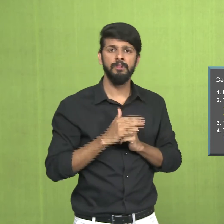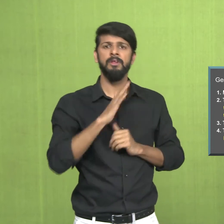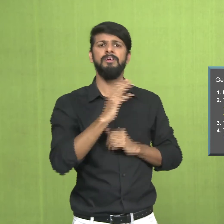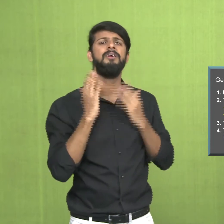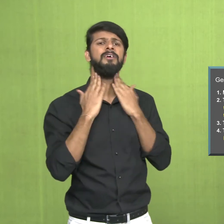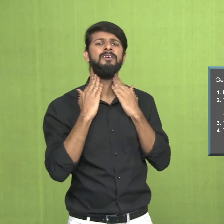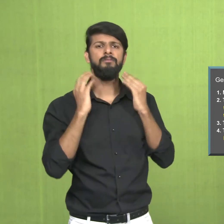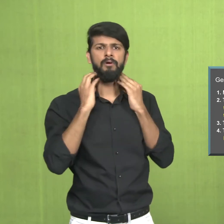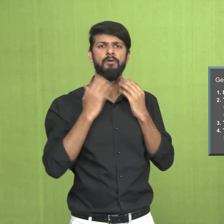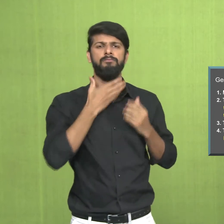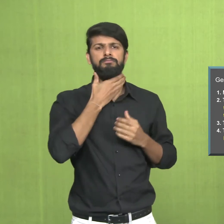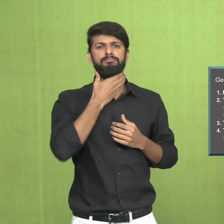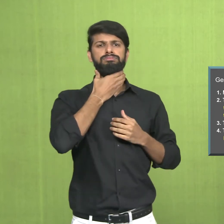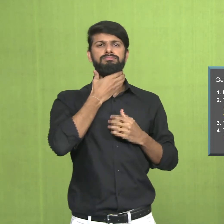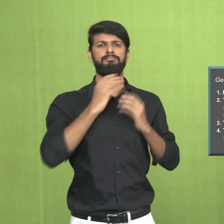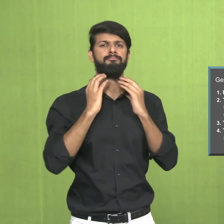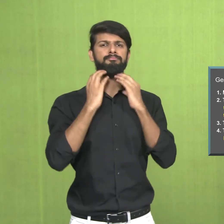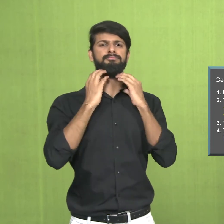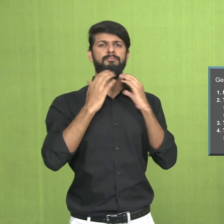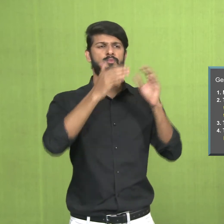and the neck is thick.